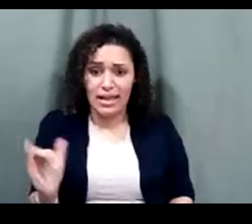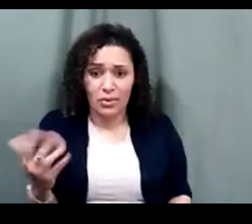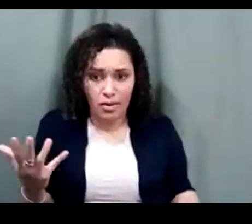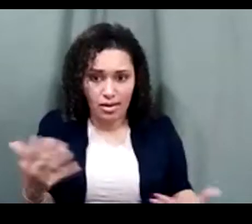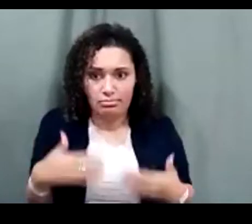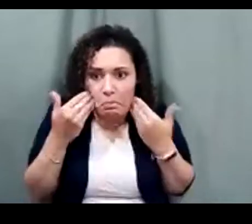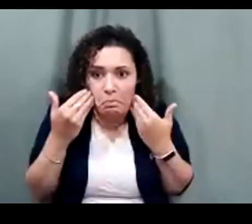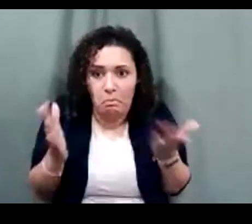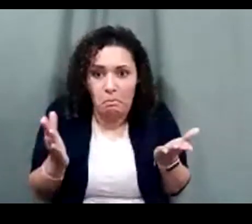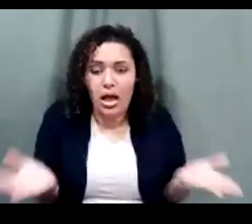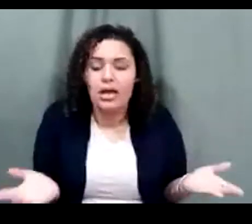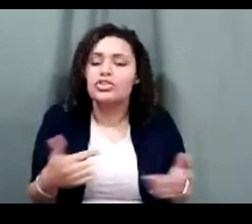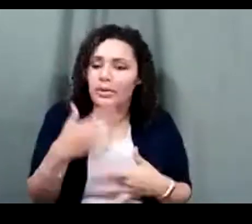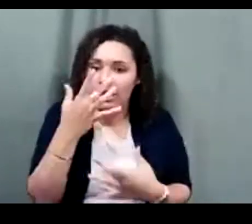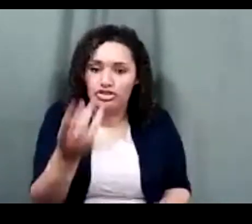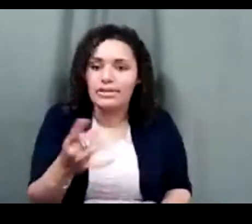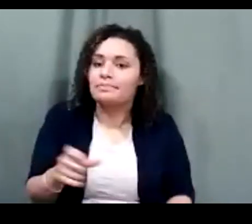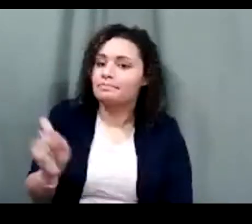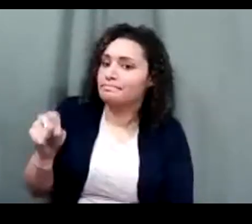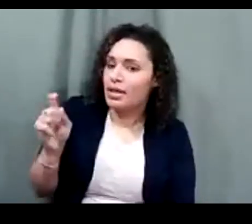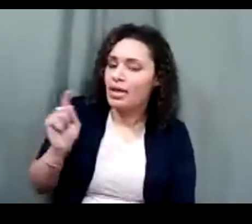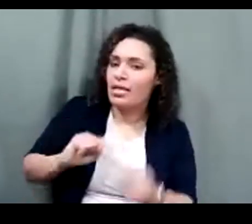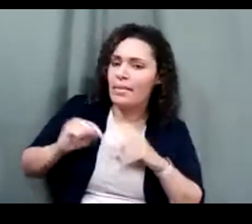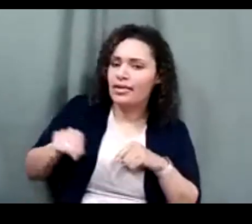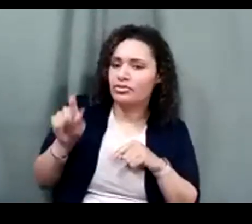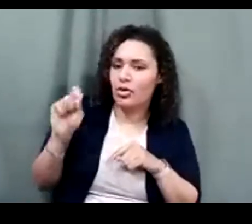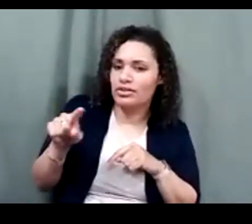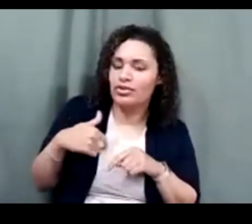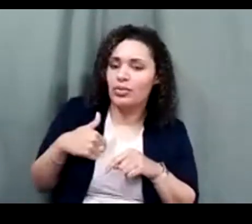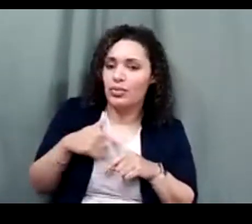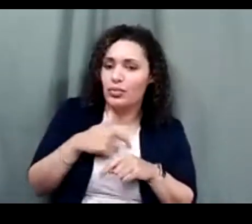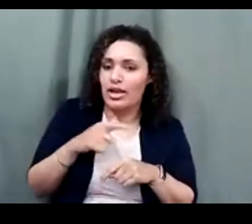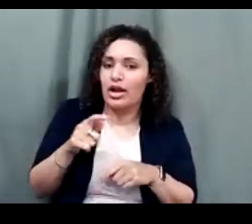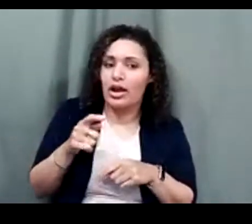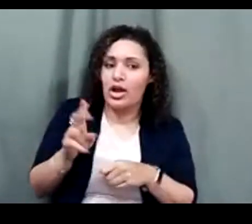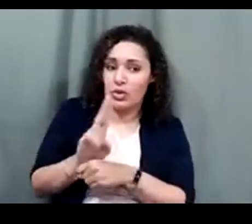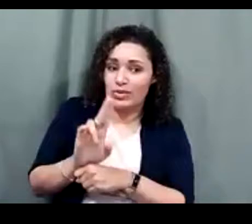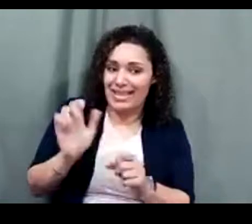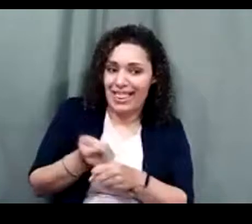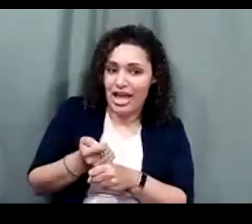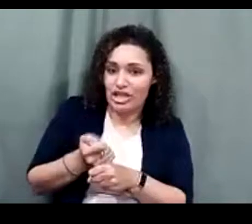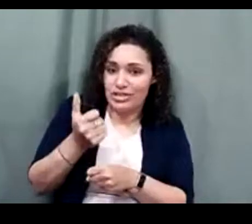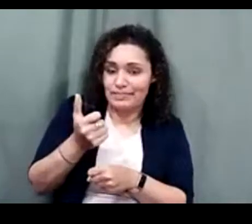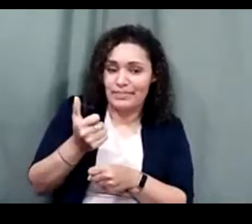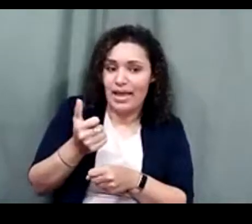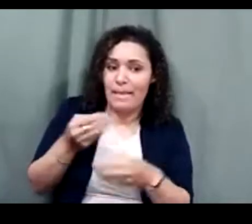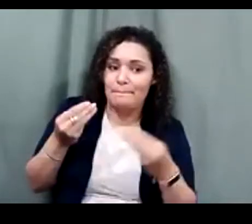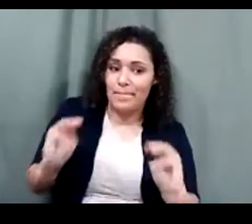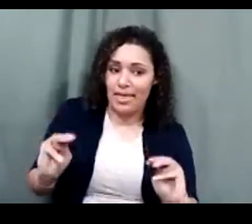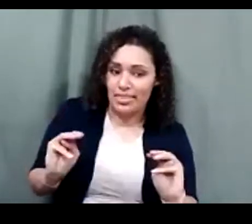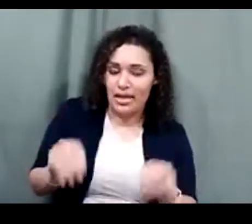be interesting. Right. Fun. Just to roll back, there was a question. We are using the champagne method champenoise. So that